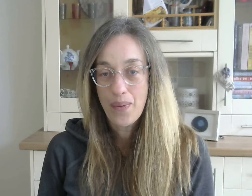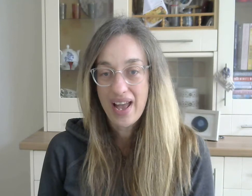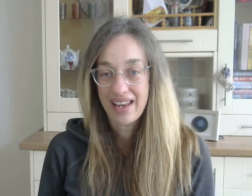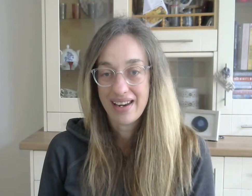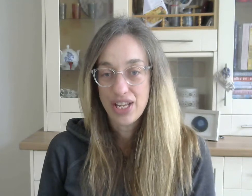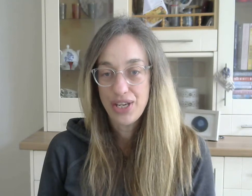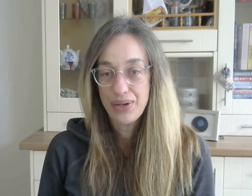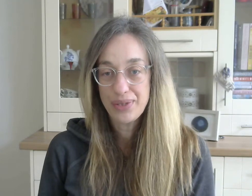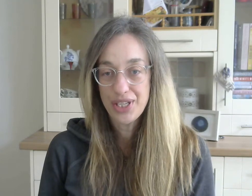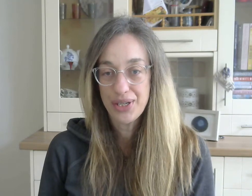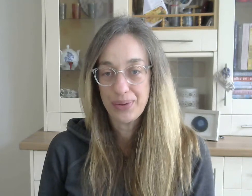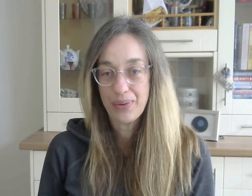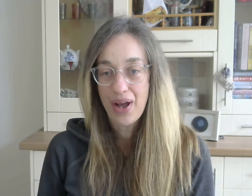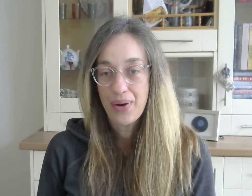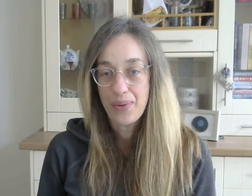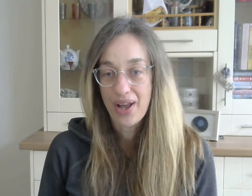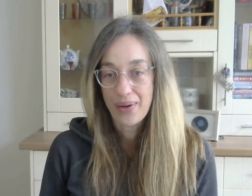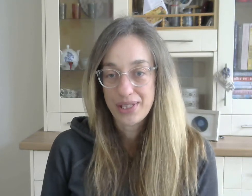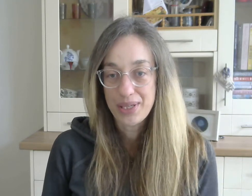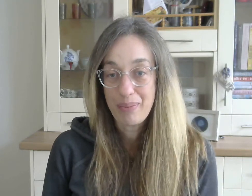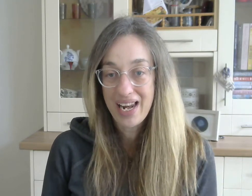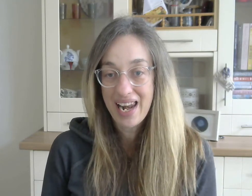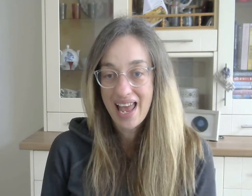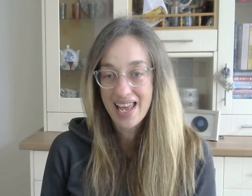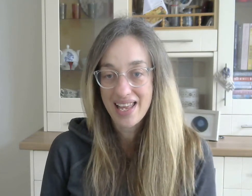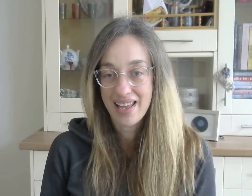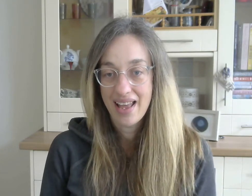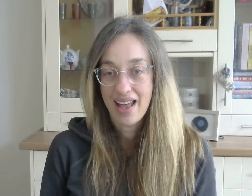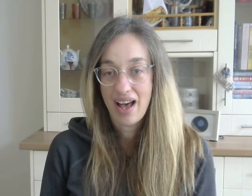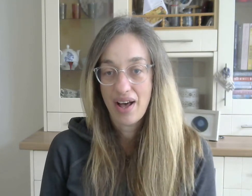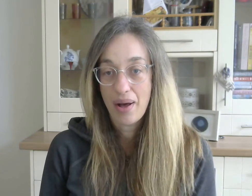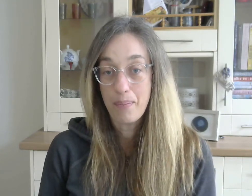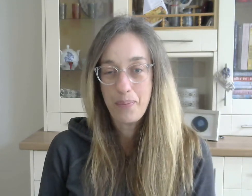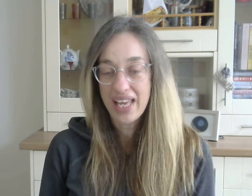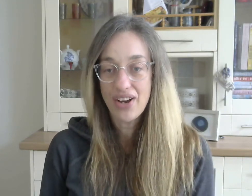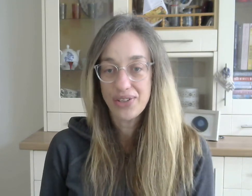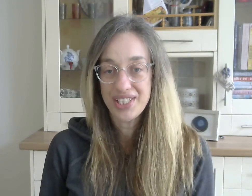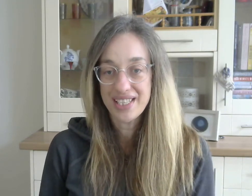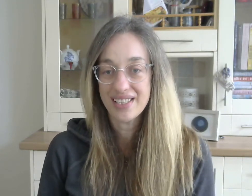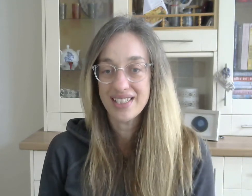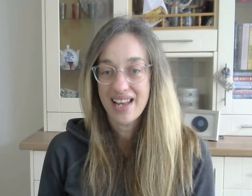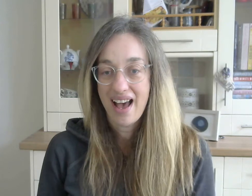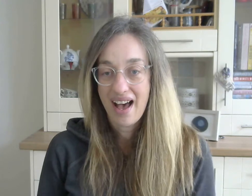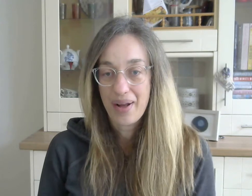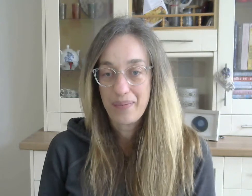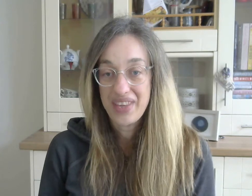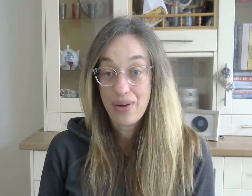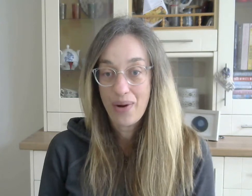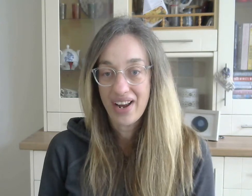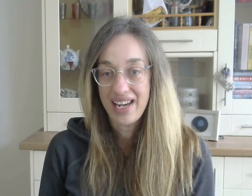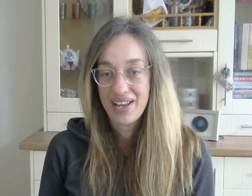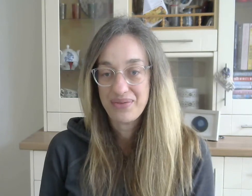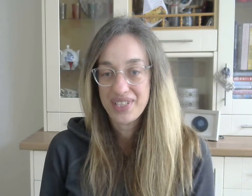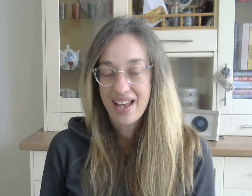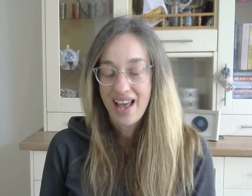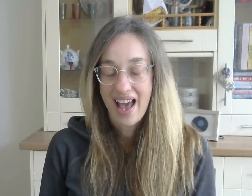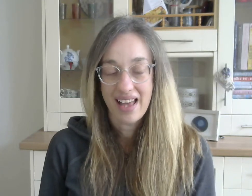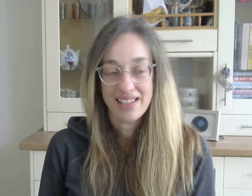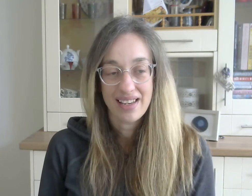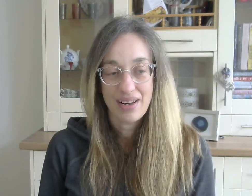when U2 were going to play a big concert near where I lived. And my